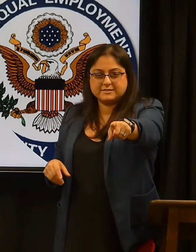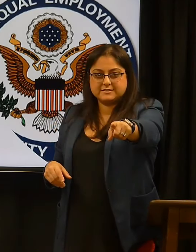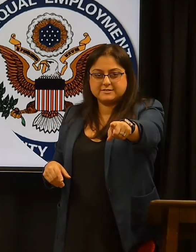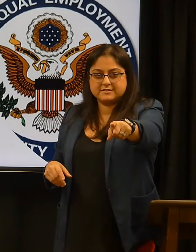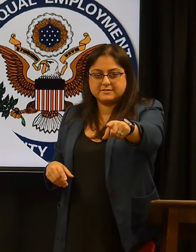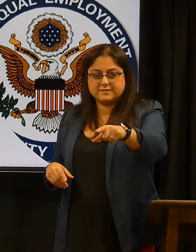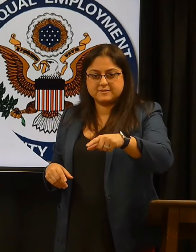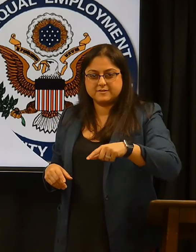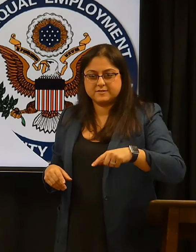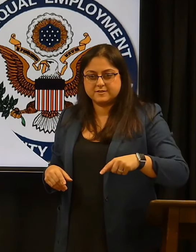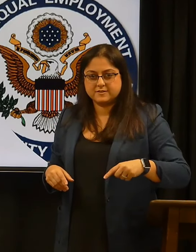Do you have something to add?